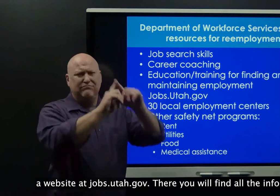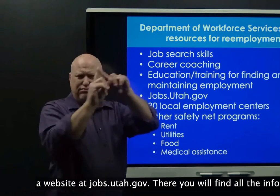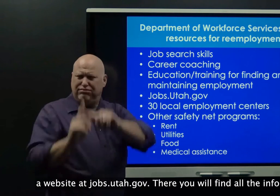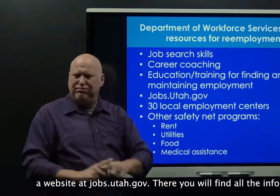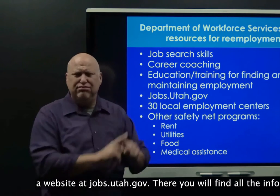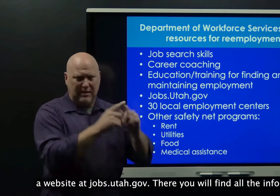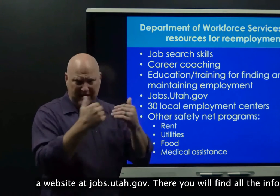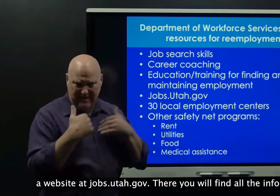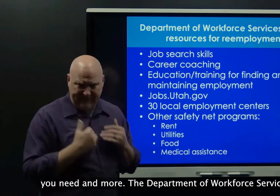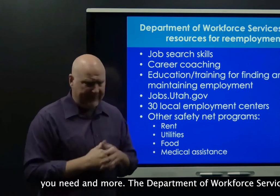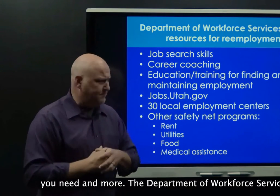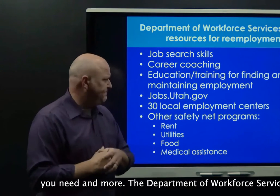find all the information you need and more.